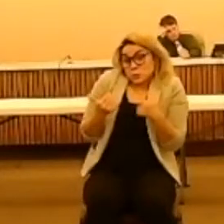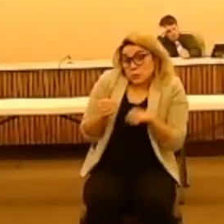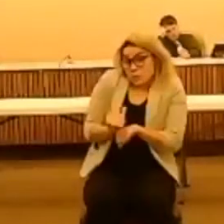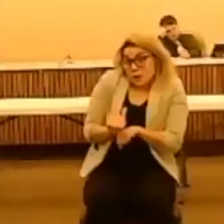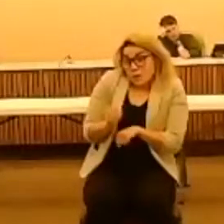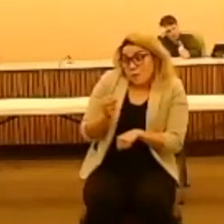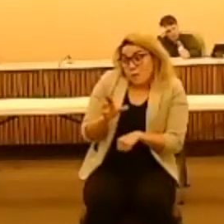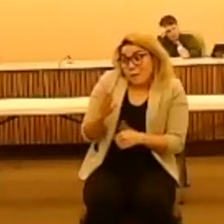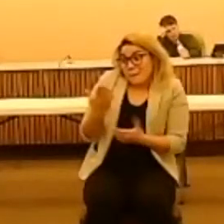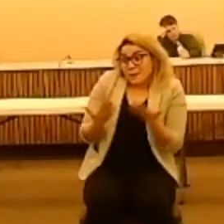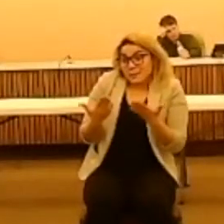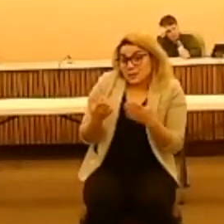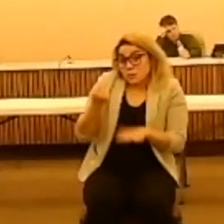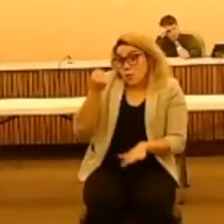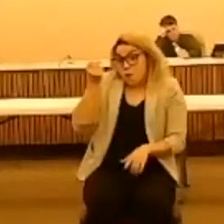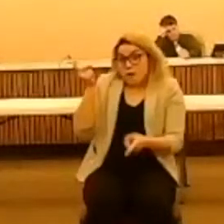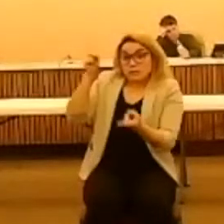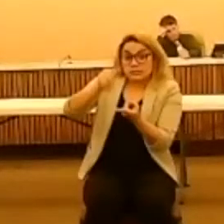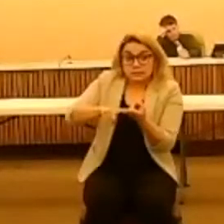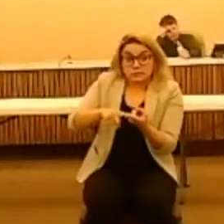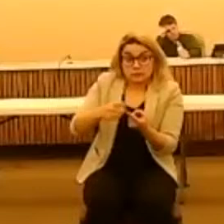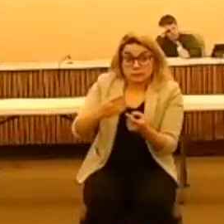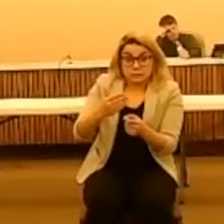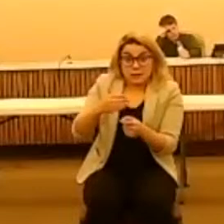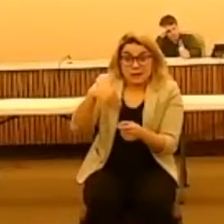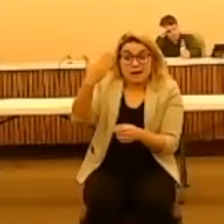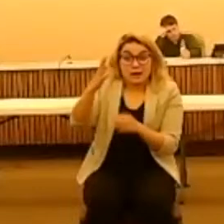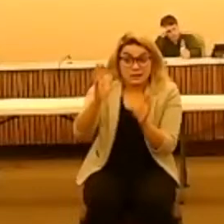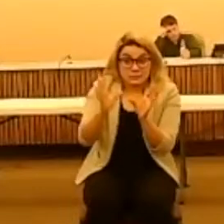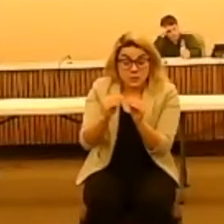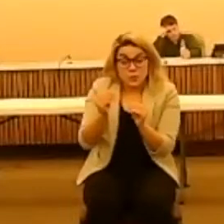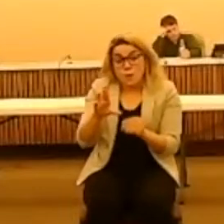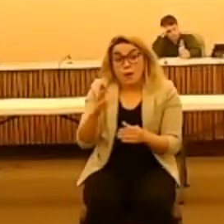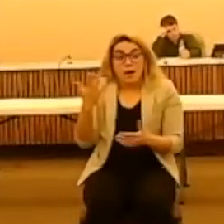or potentially tabled to next meeting, or potentially never.